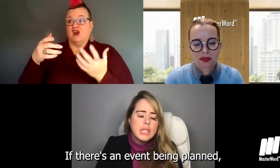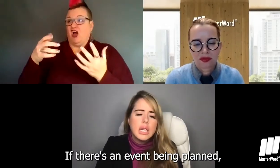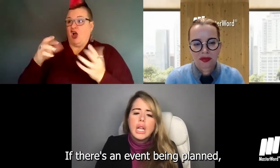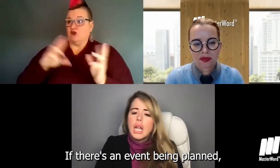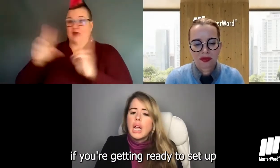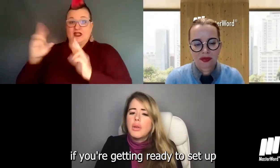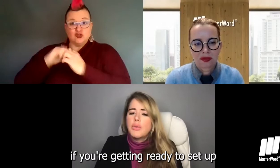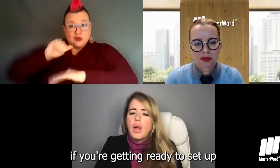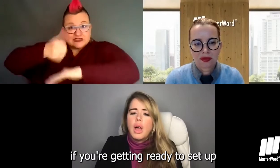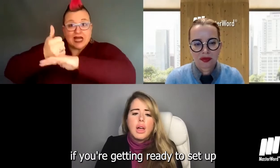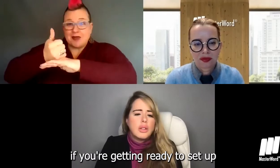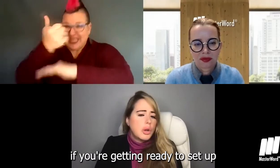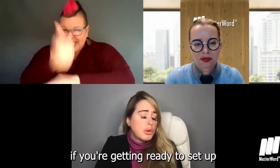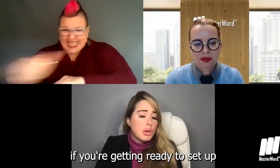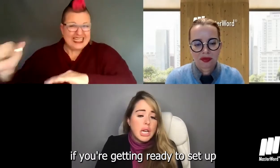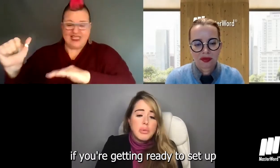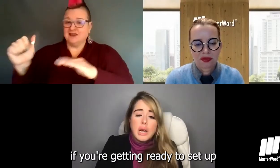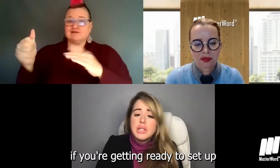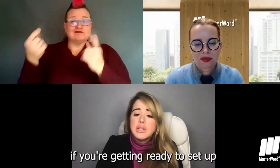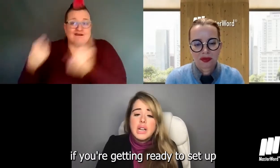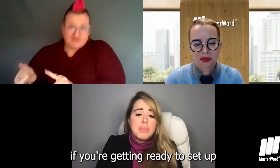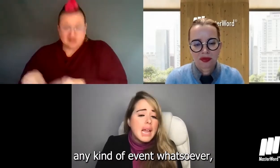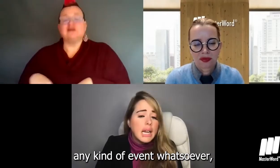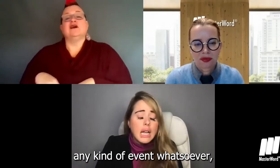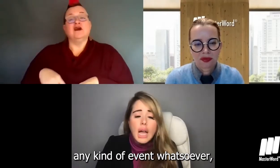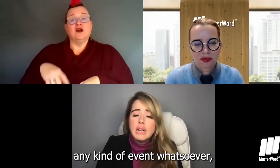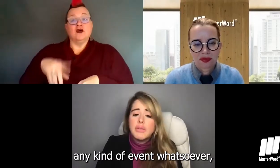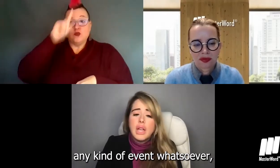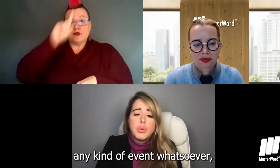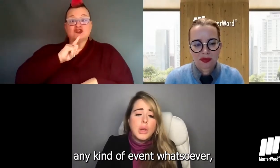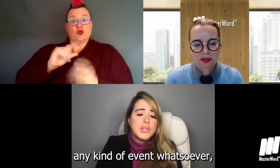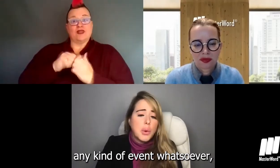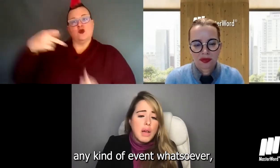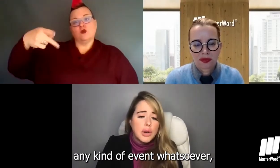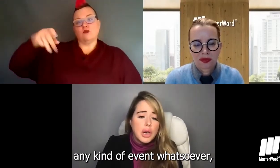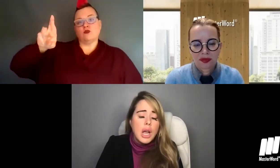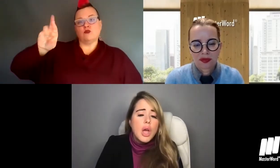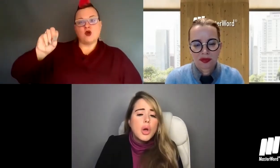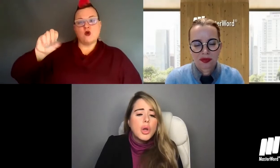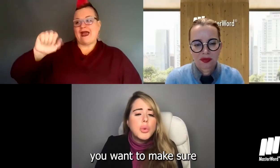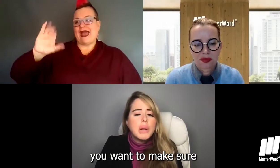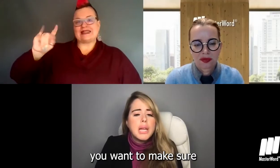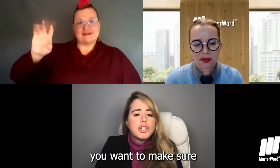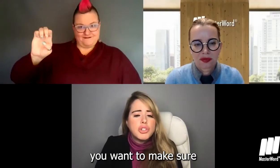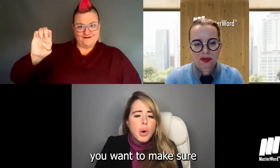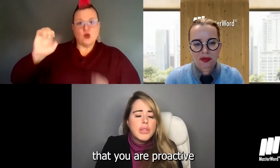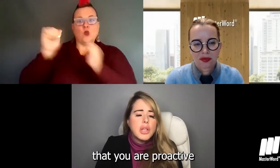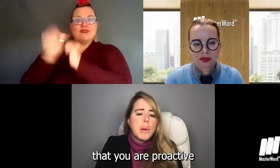if you know you're getting ready to set up any kind of event whatsoever, you want to make sure that you are